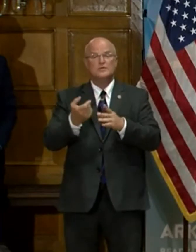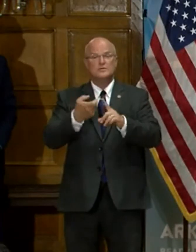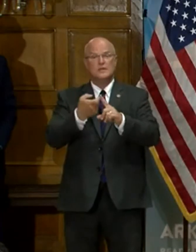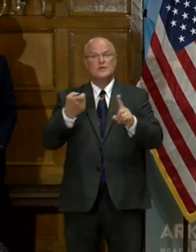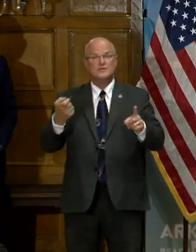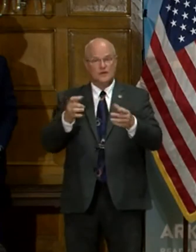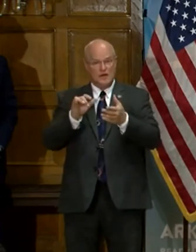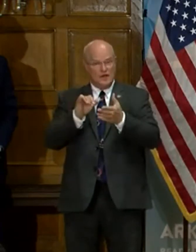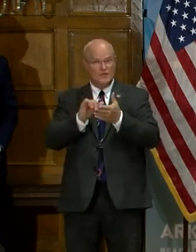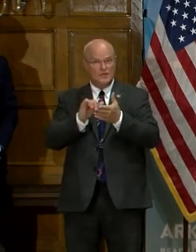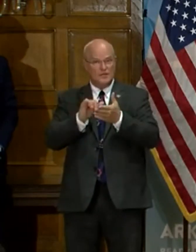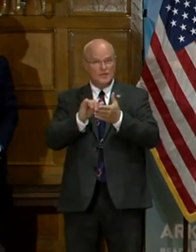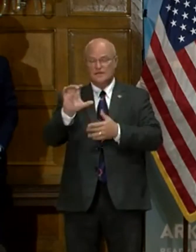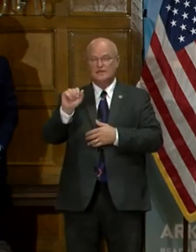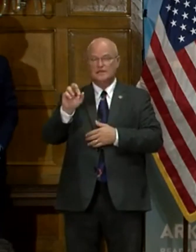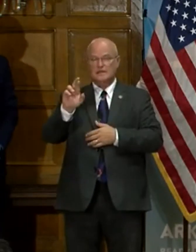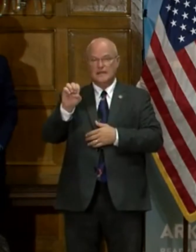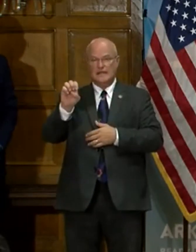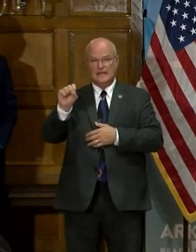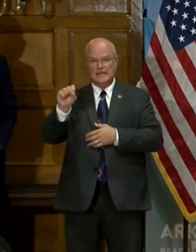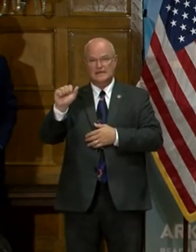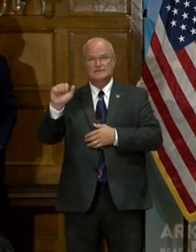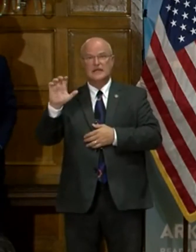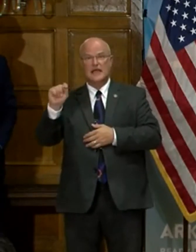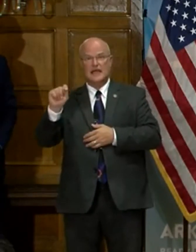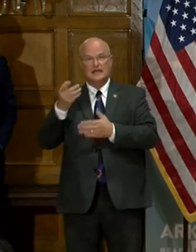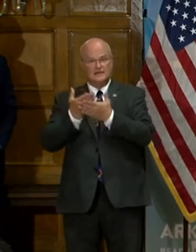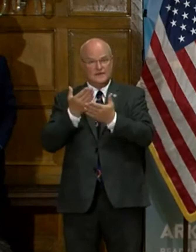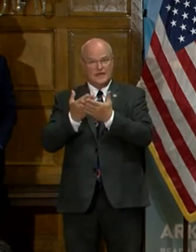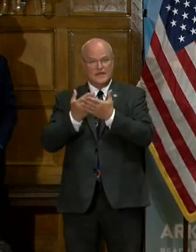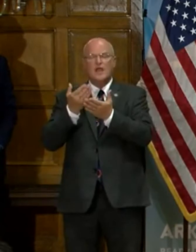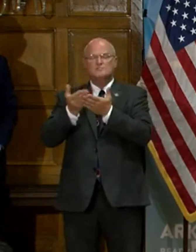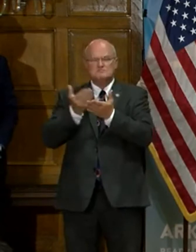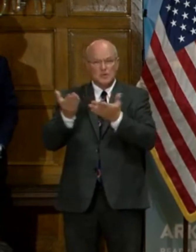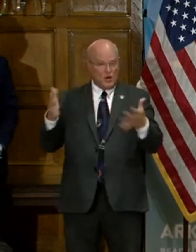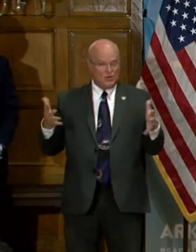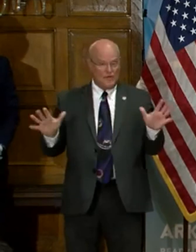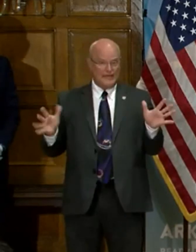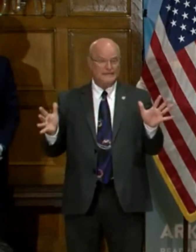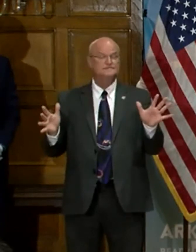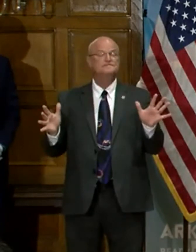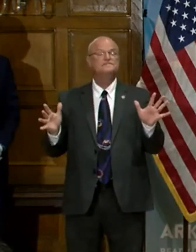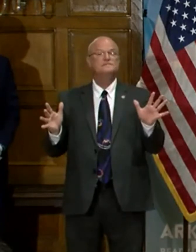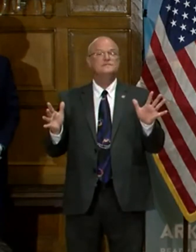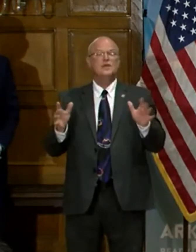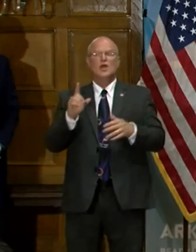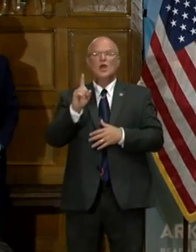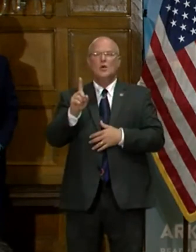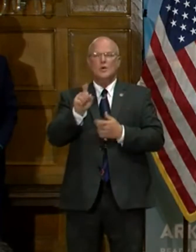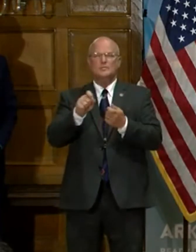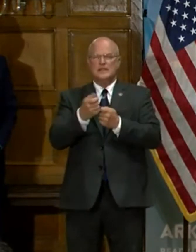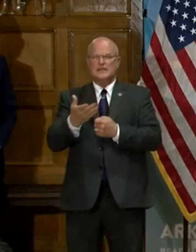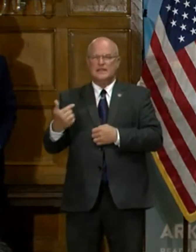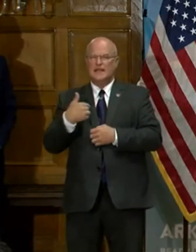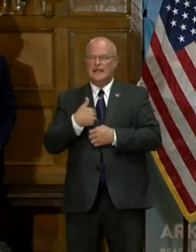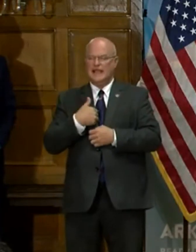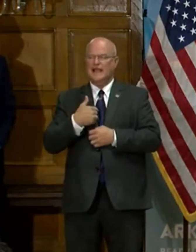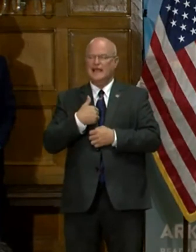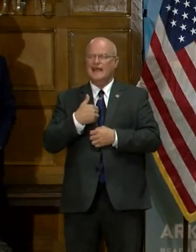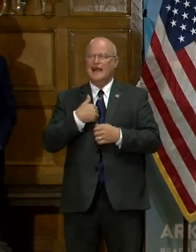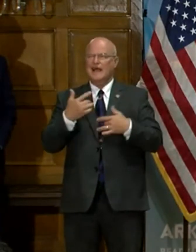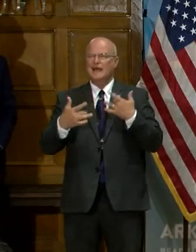from the CARES Act funds, and we have made some purchases already. And one particular item that I'm